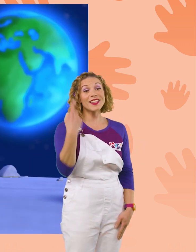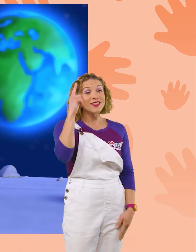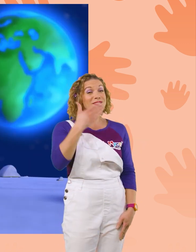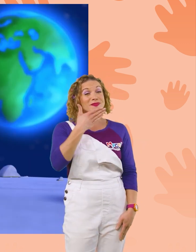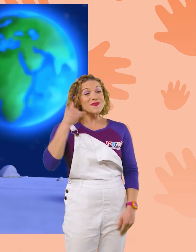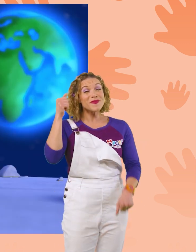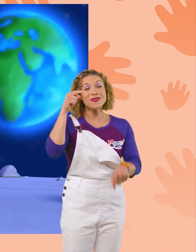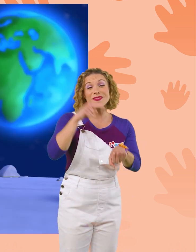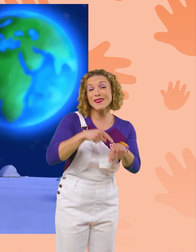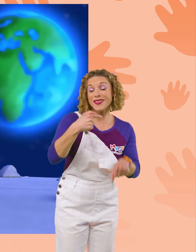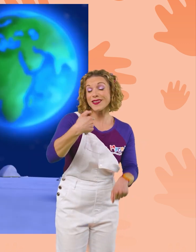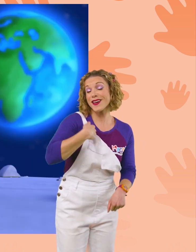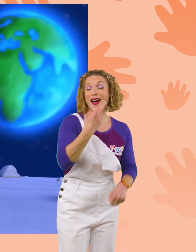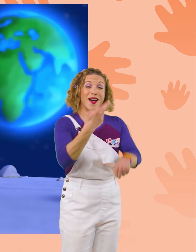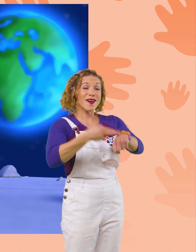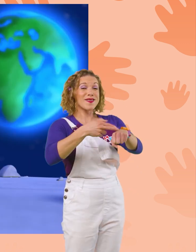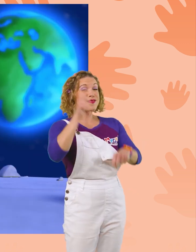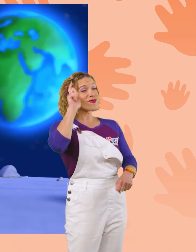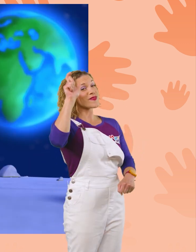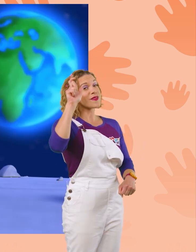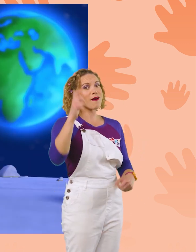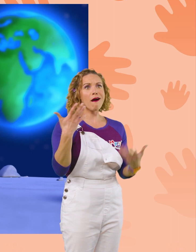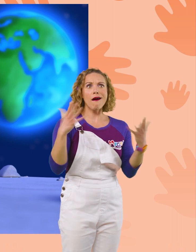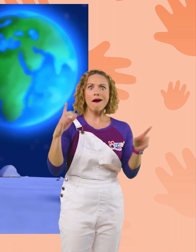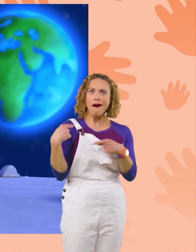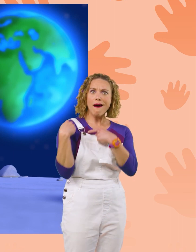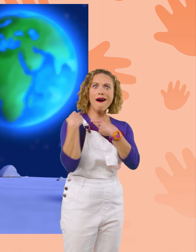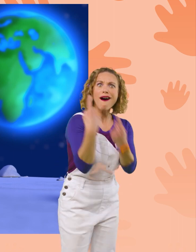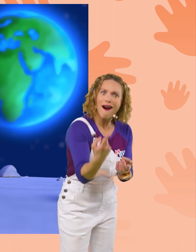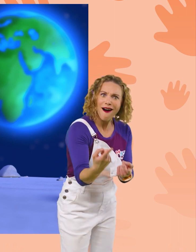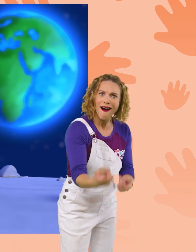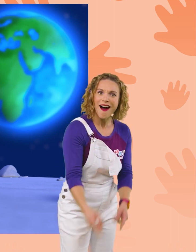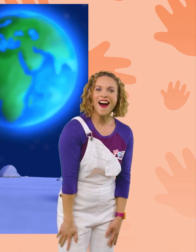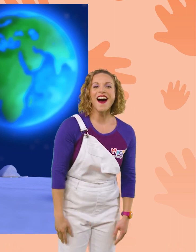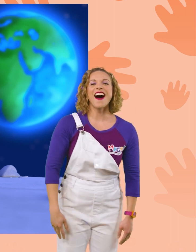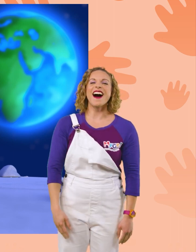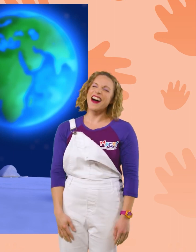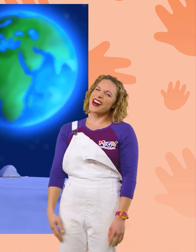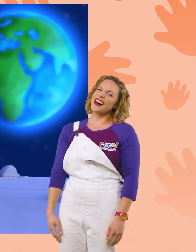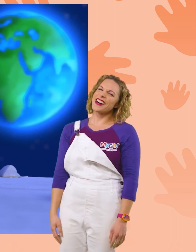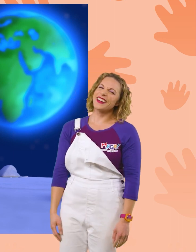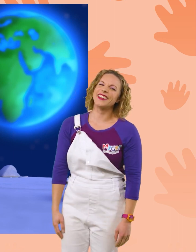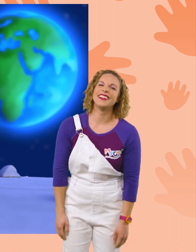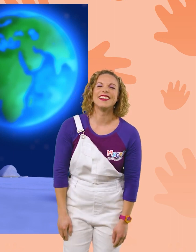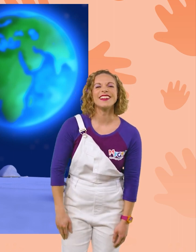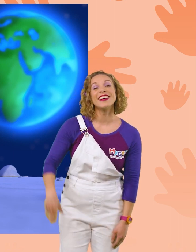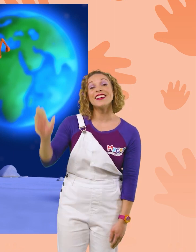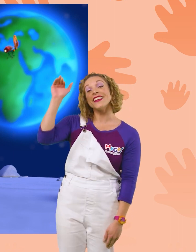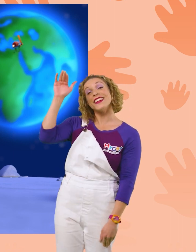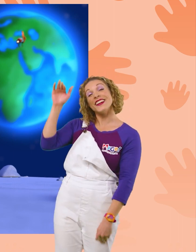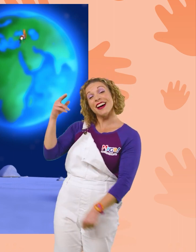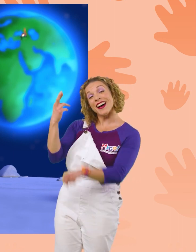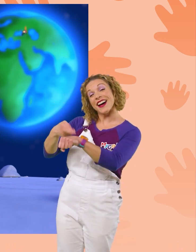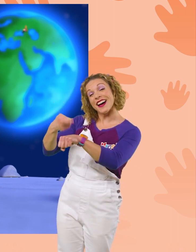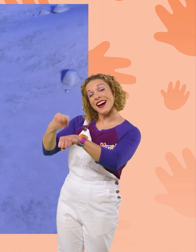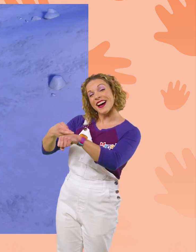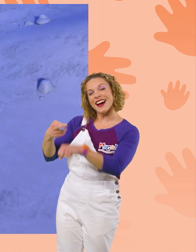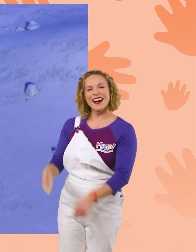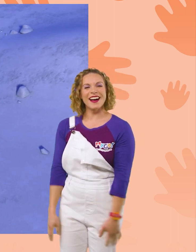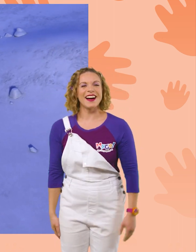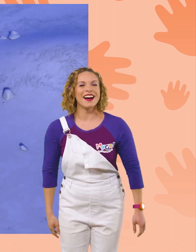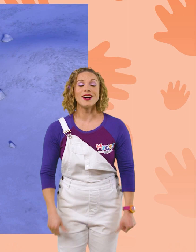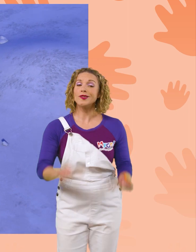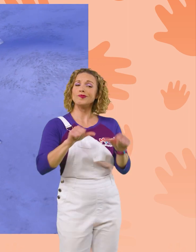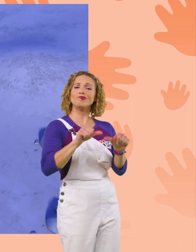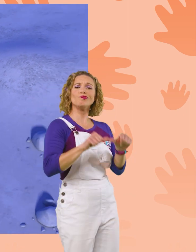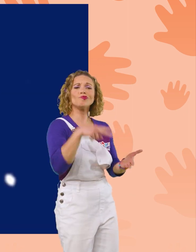Thanks for the greatest time that I, Rocky the Moon Rock, ever had. Bye, Rocky. Keep